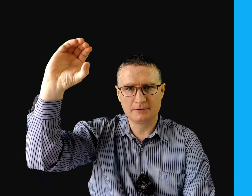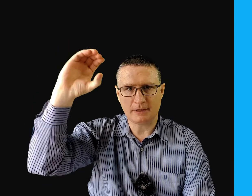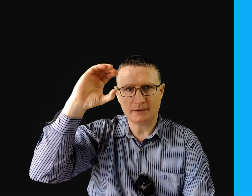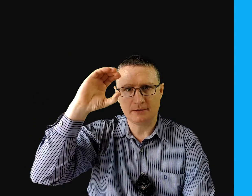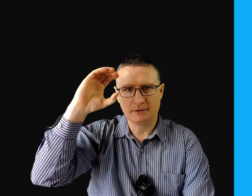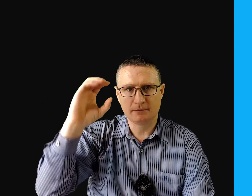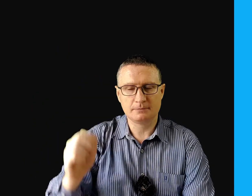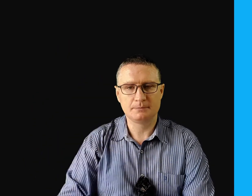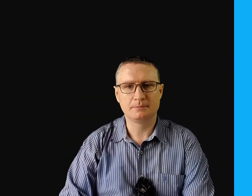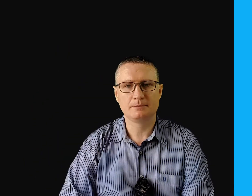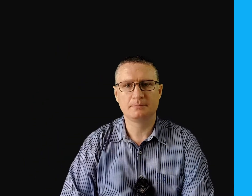Sun.